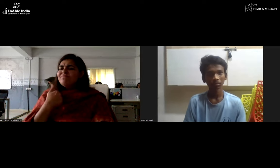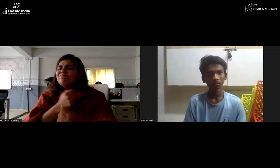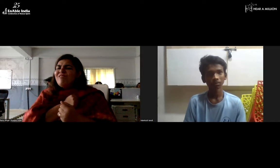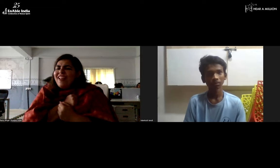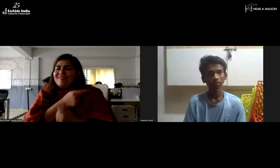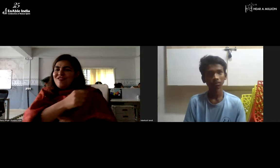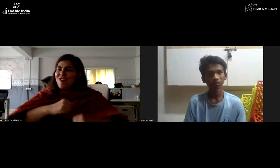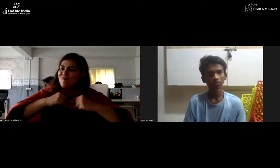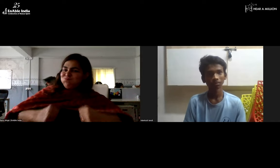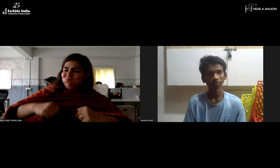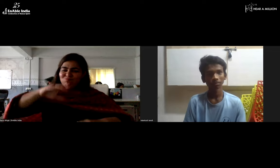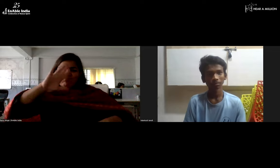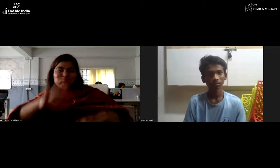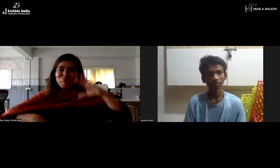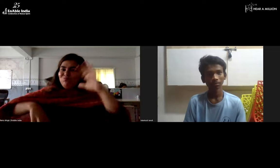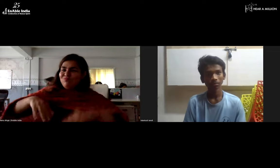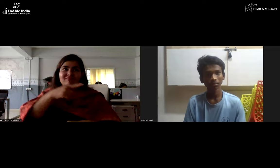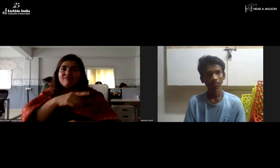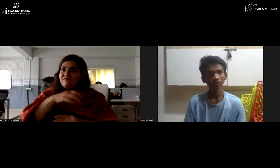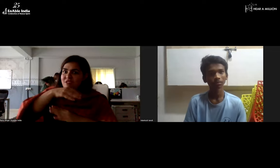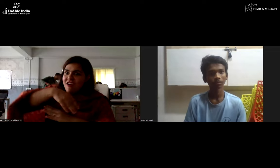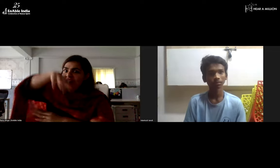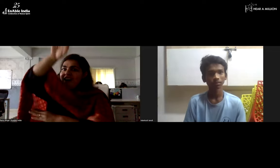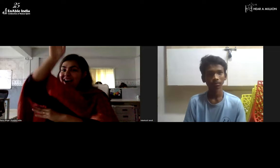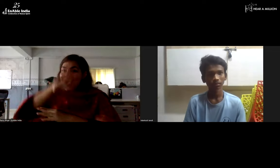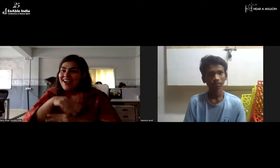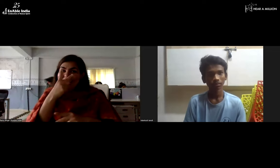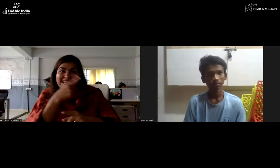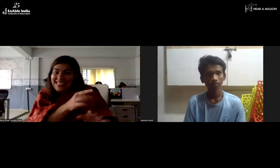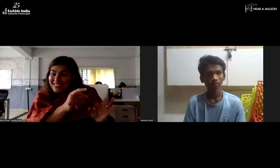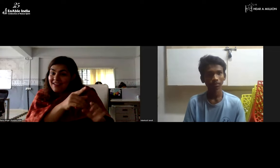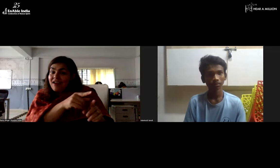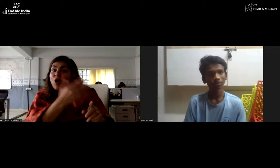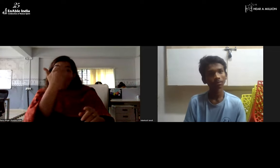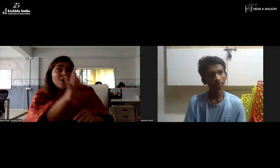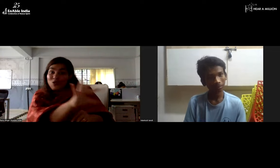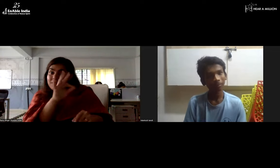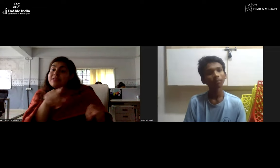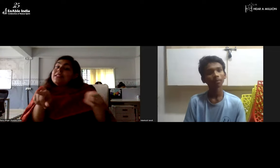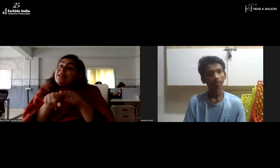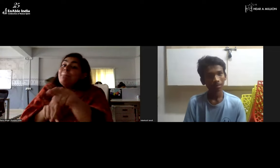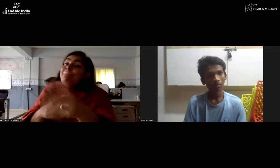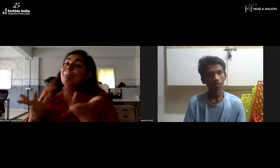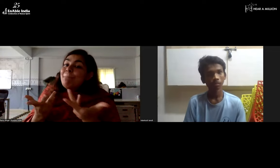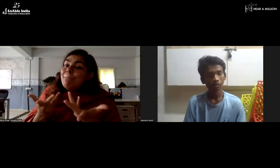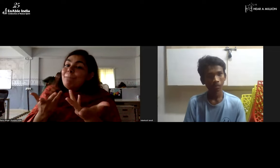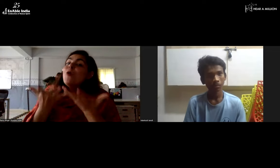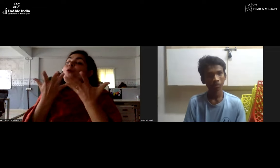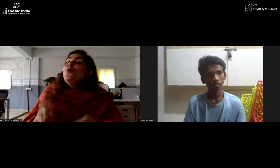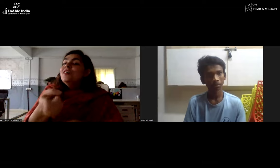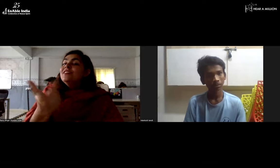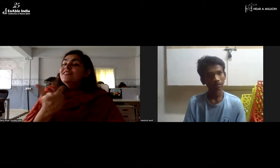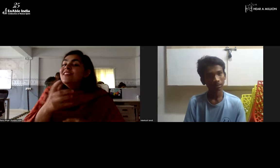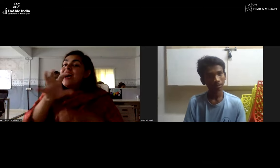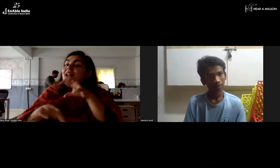discussions together. I share with my friends what I learned. So I feel that that has really impacted me. If I did not get that proper access